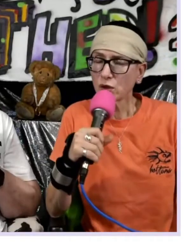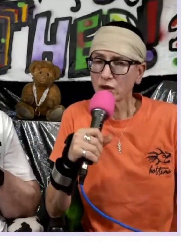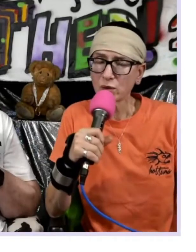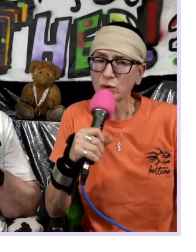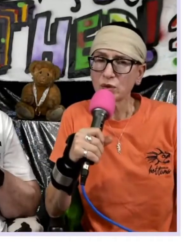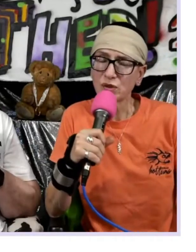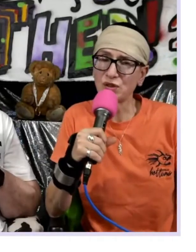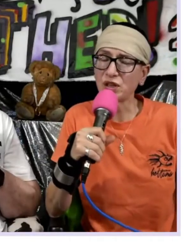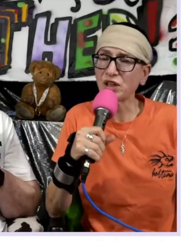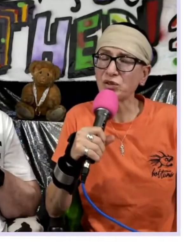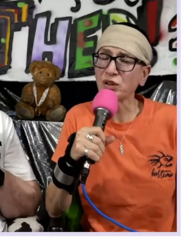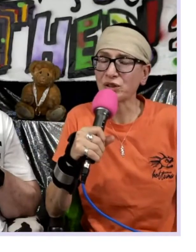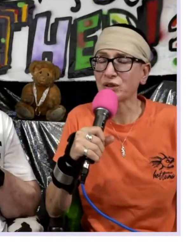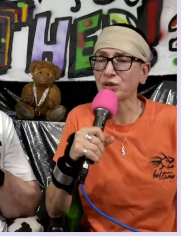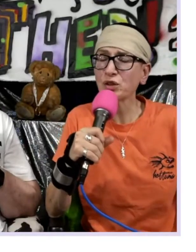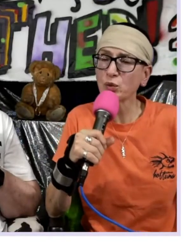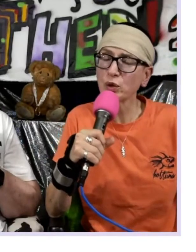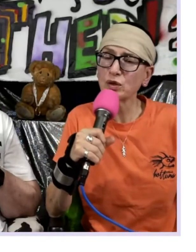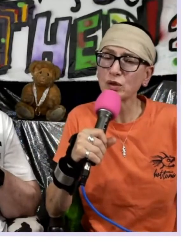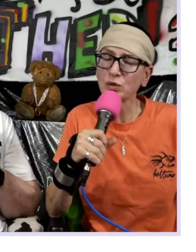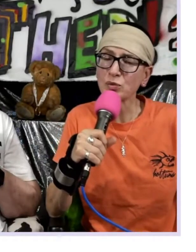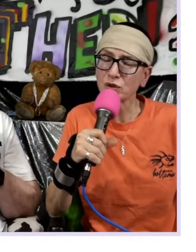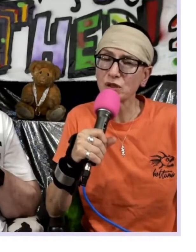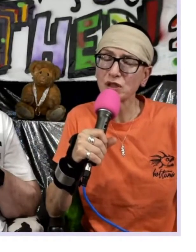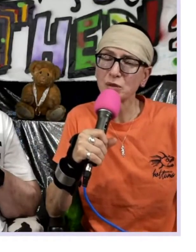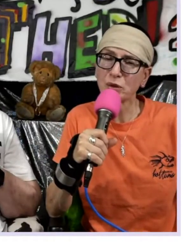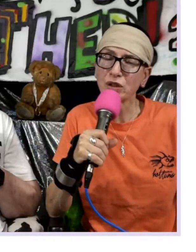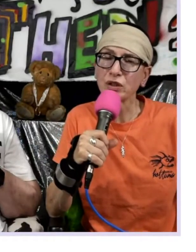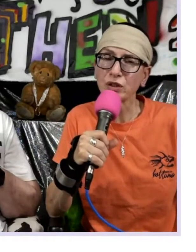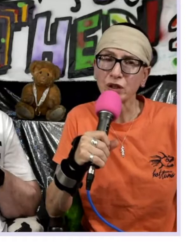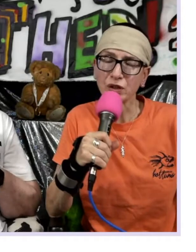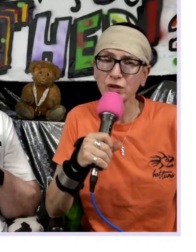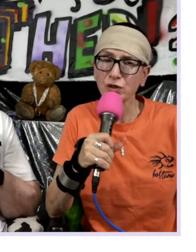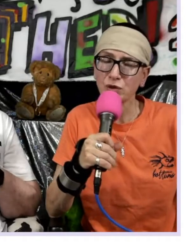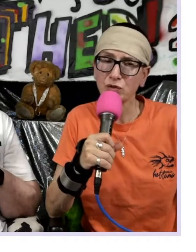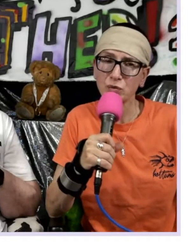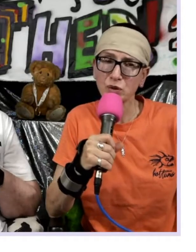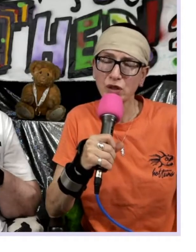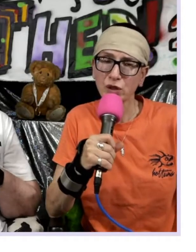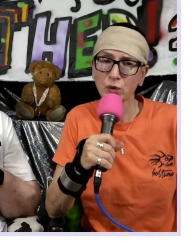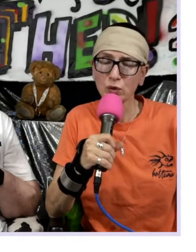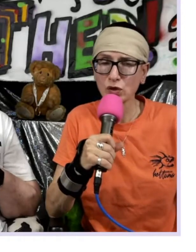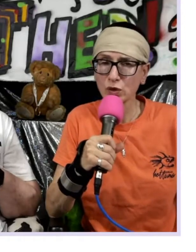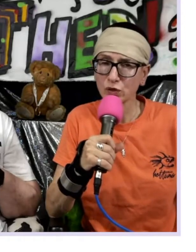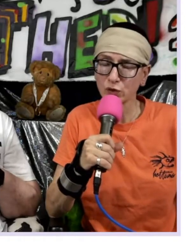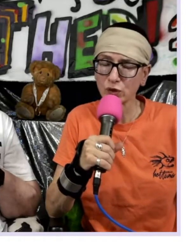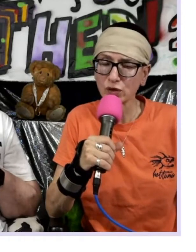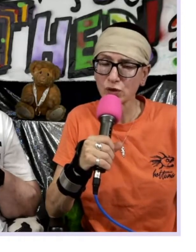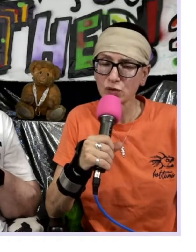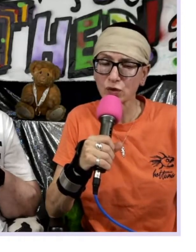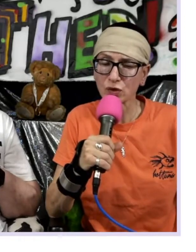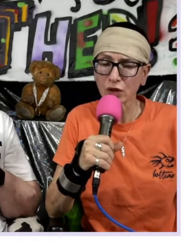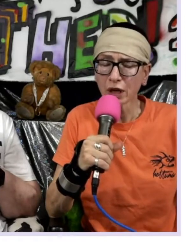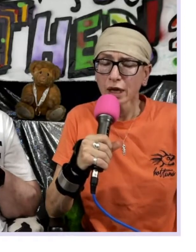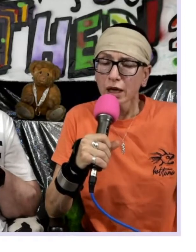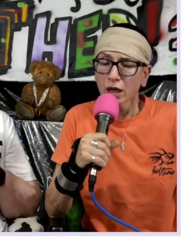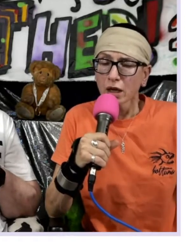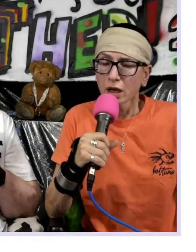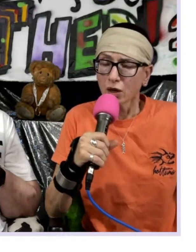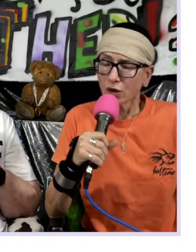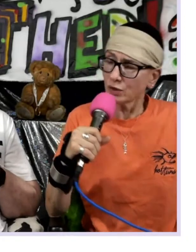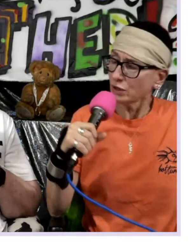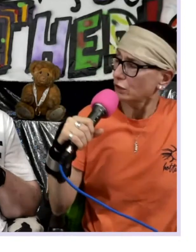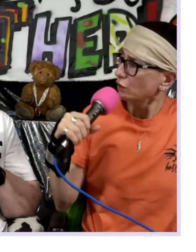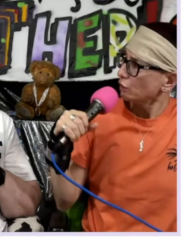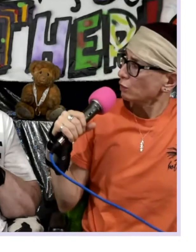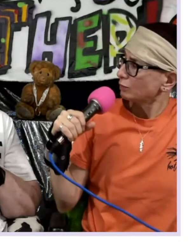So that was Sahira Khan with Radhika Bainan and Sarifa Patel doing the voiceovers.